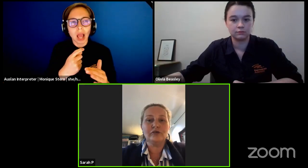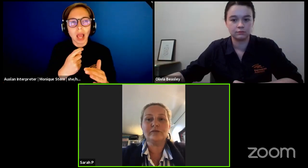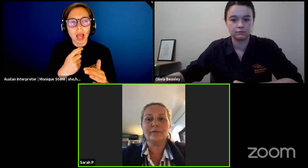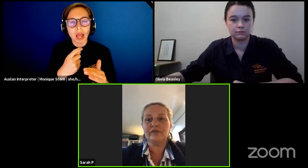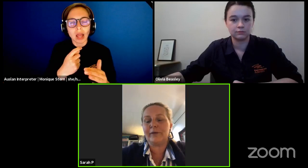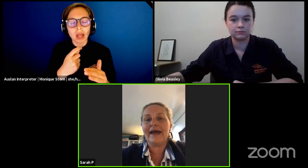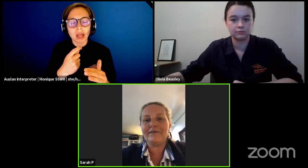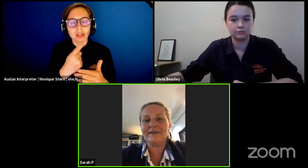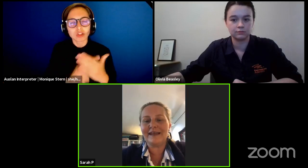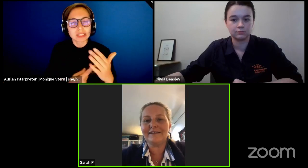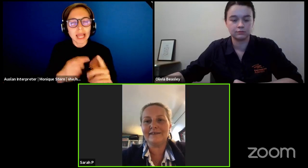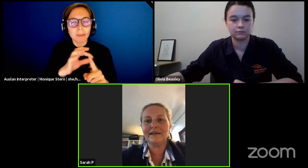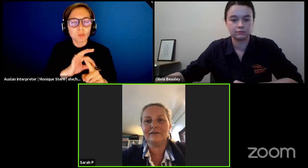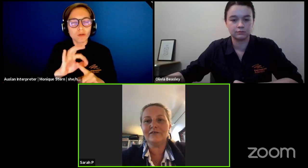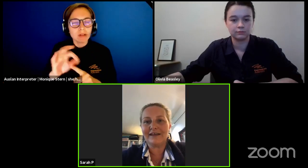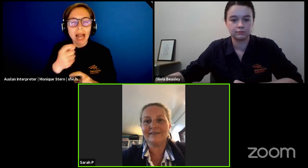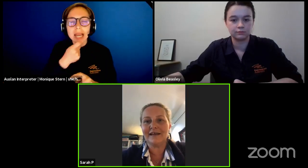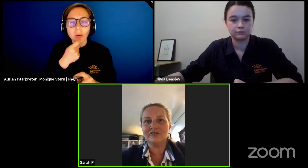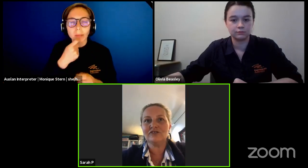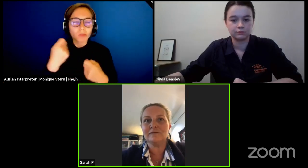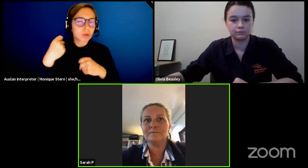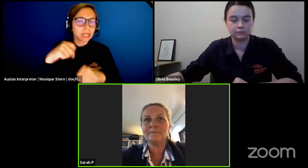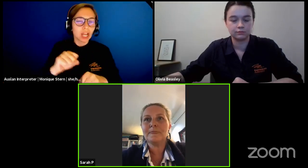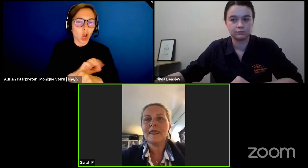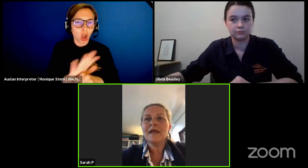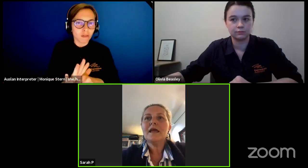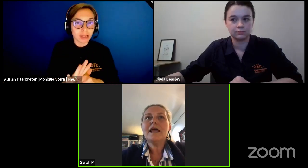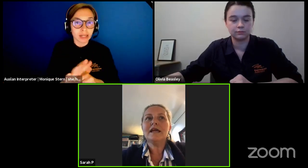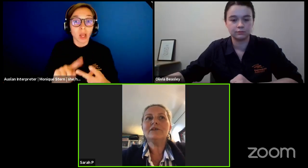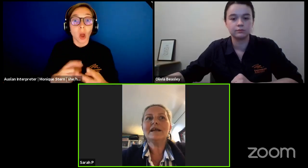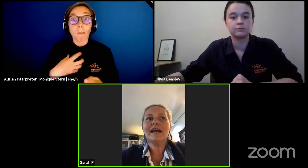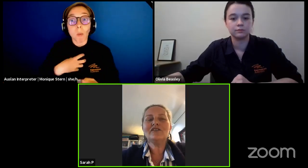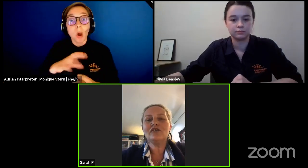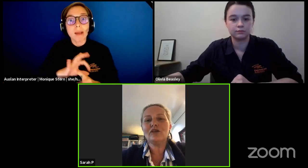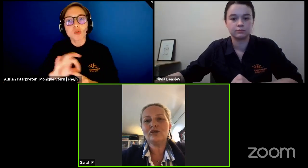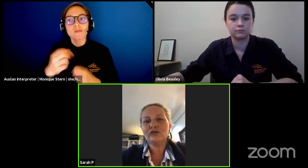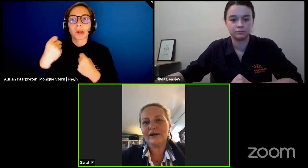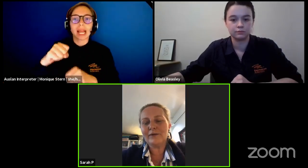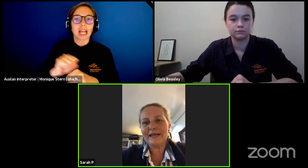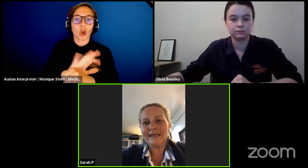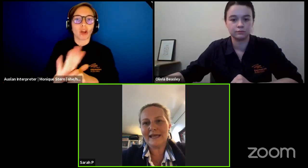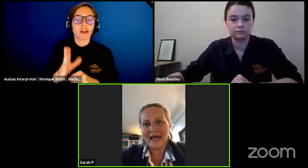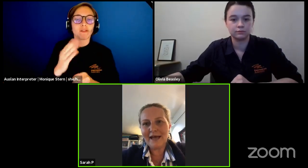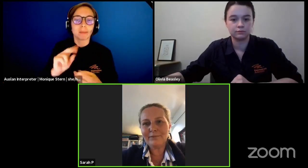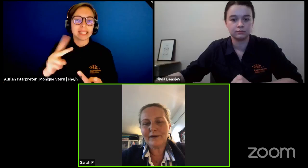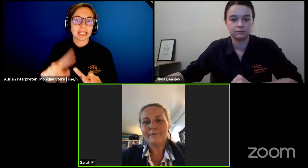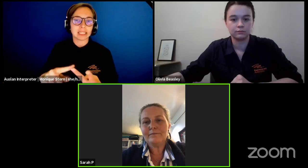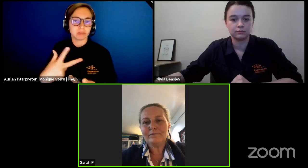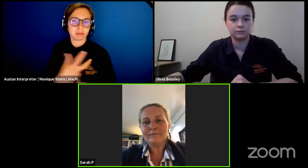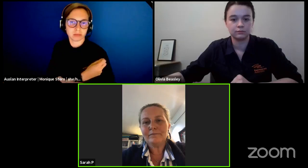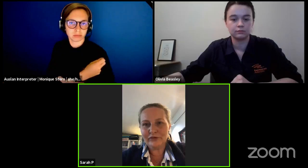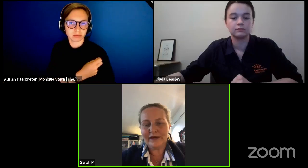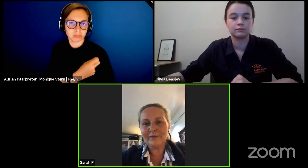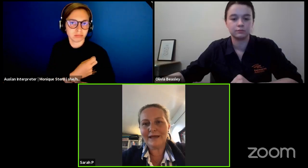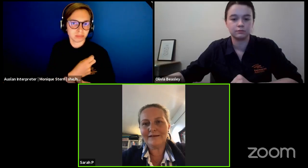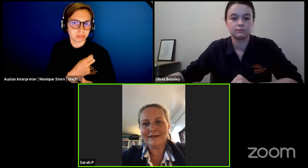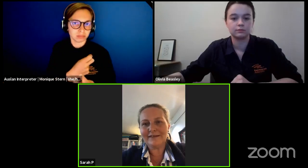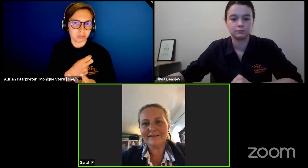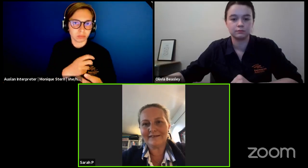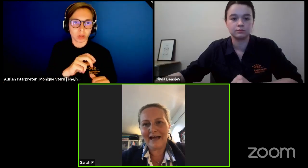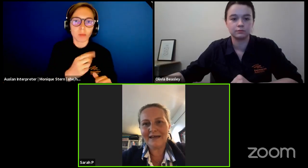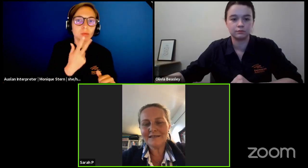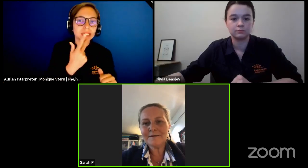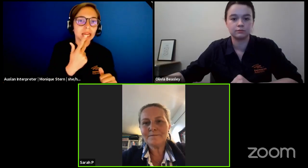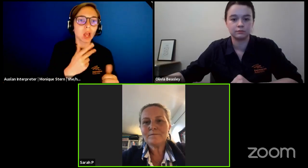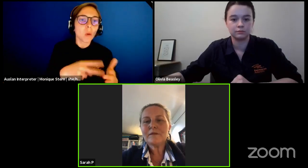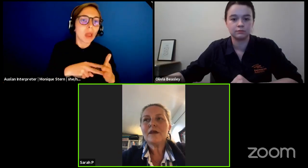increased immune response by having that second vaccination. In regards to the 3-week gap, so that's what was recommended